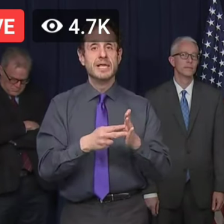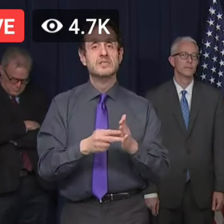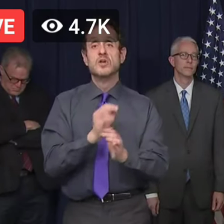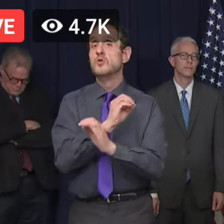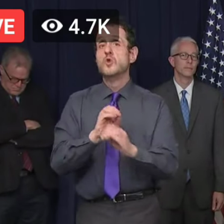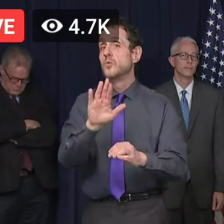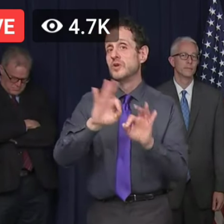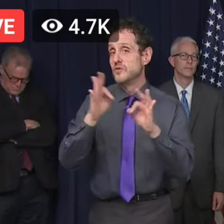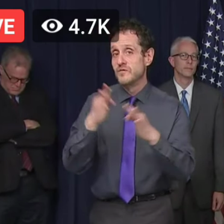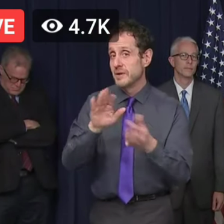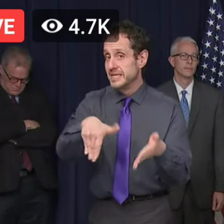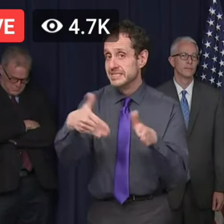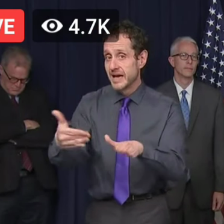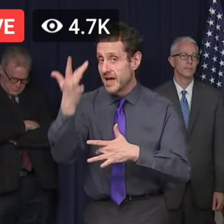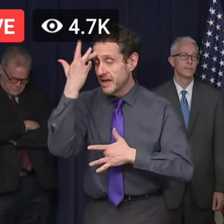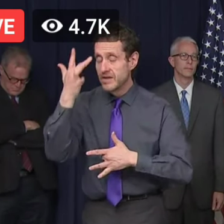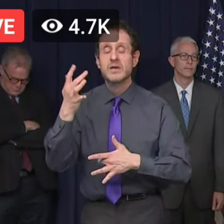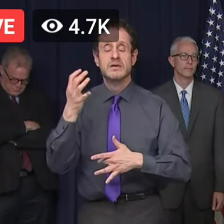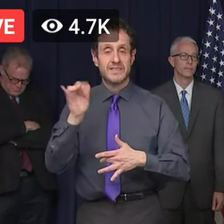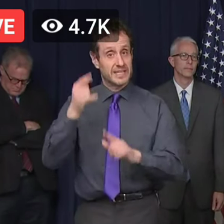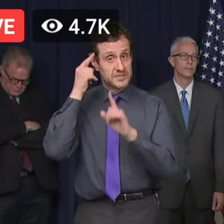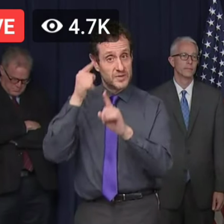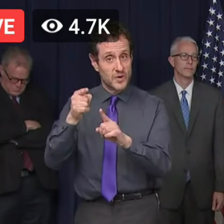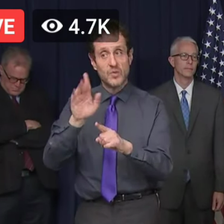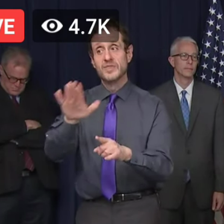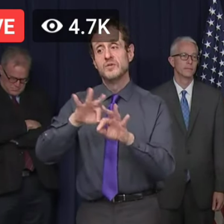is this a Saturday? That's what we're going for here.